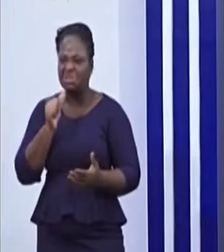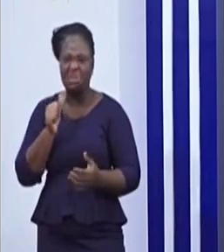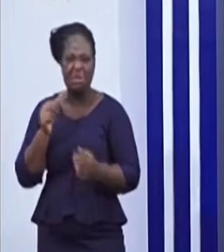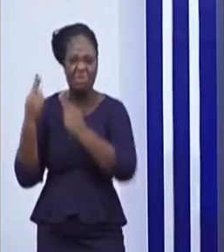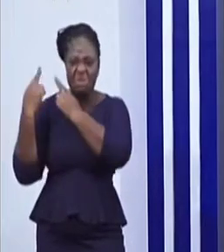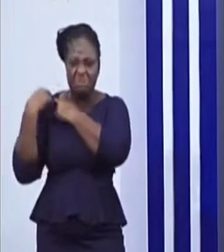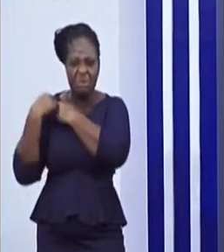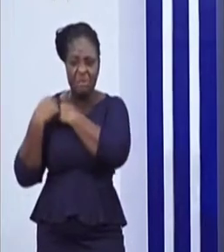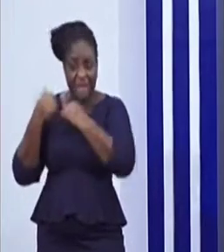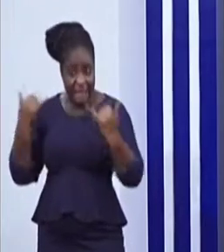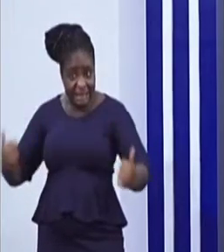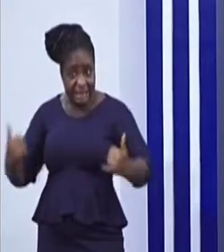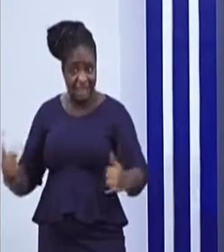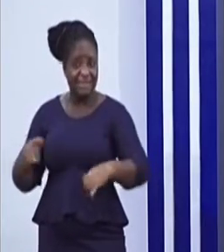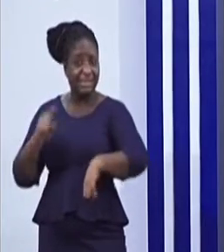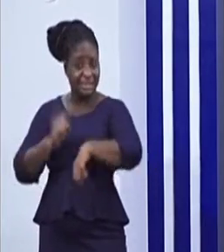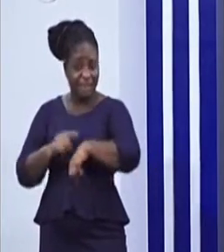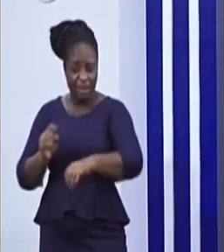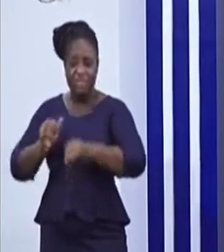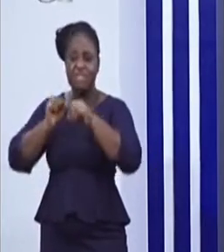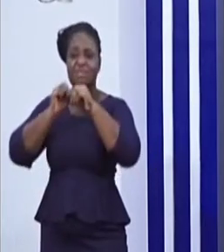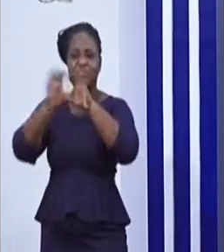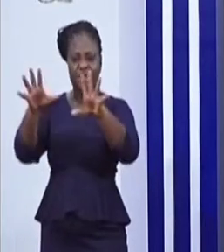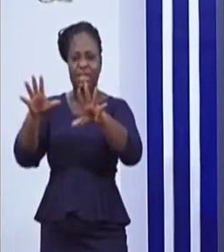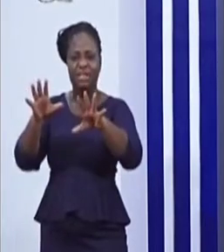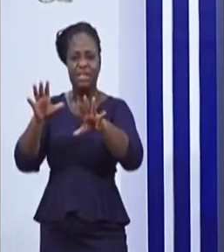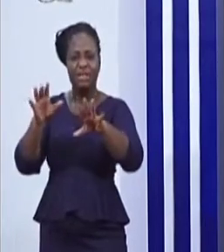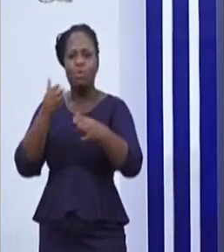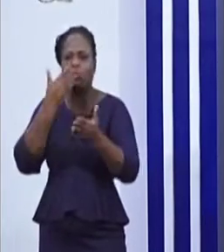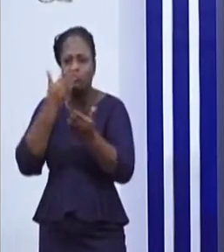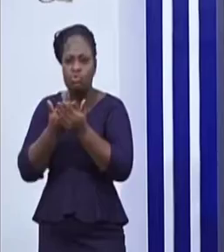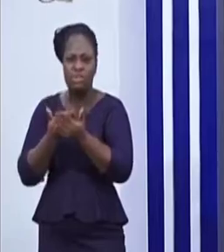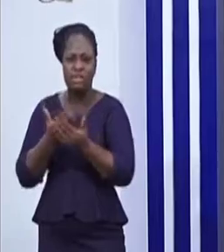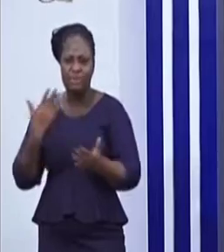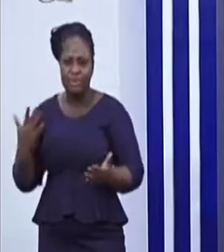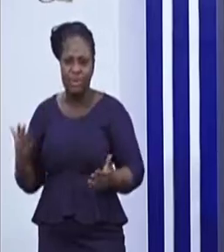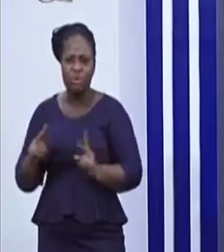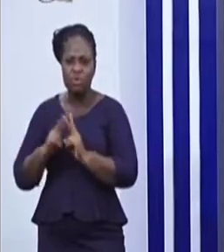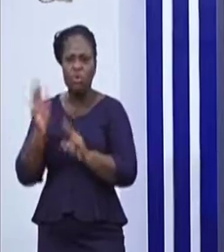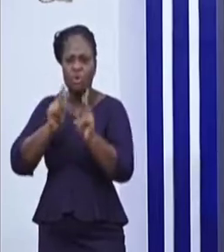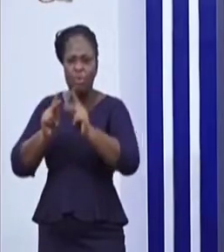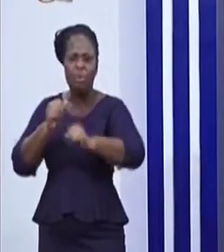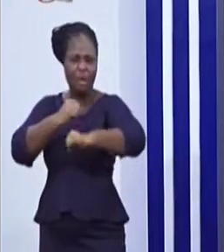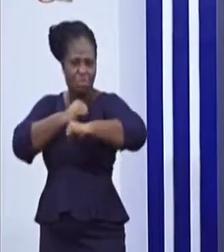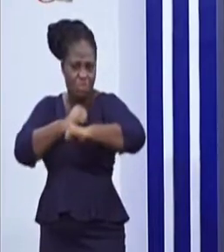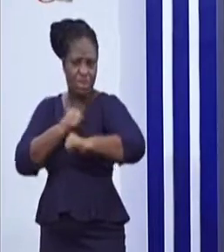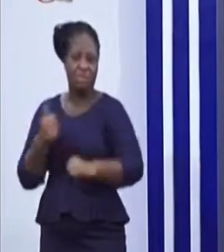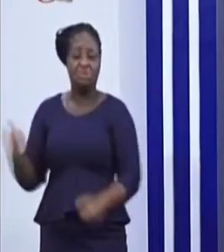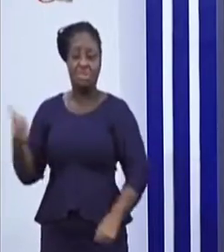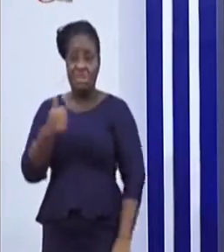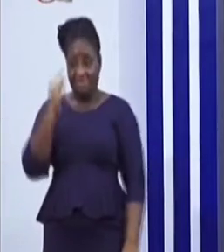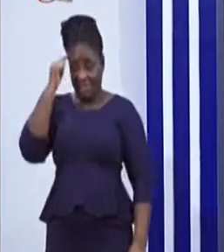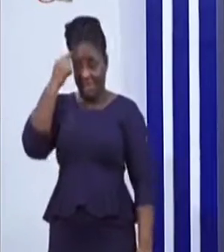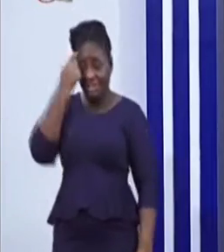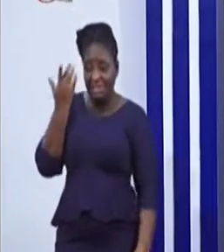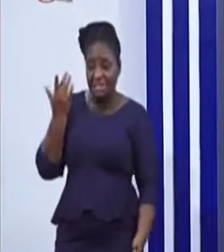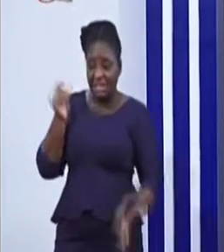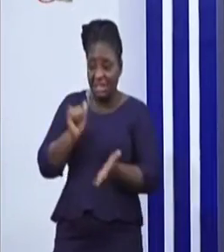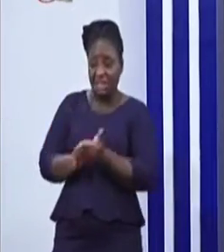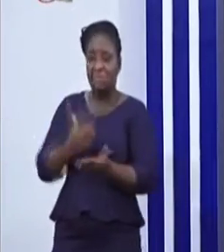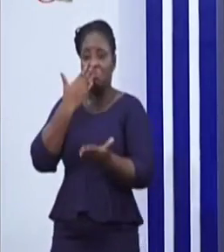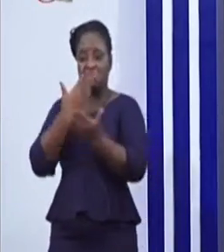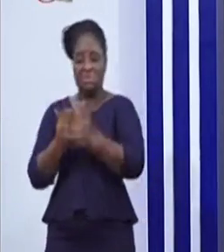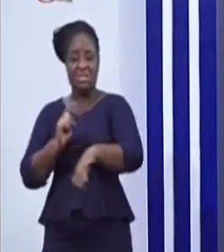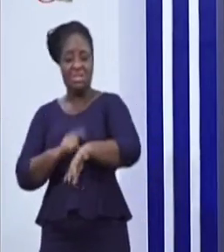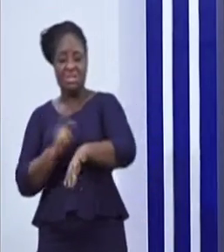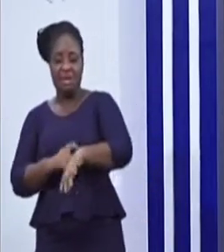This is the time when we need to spread fact and knowledge to people so that they can protect themselves. So if you think that this is a good time